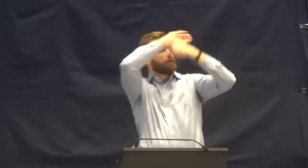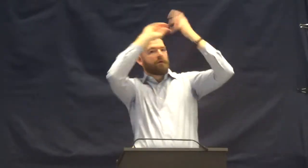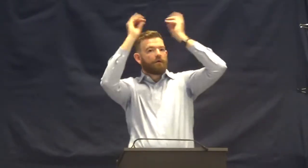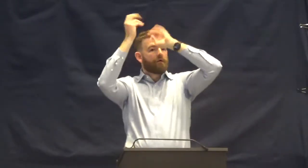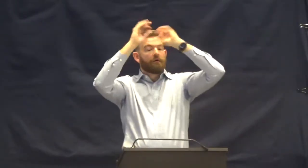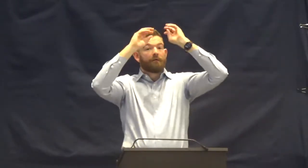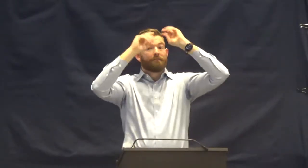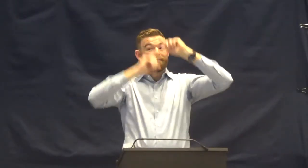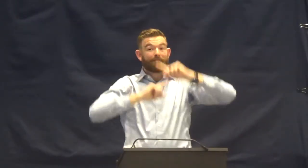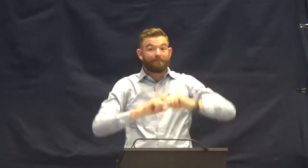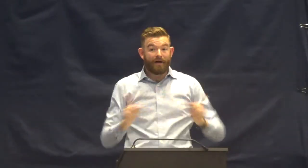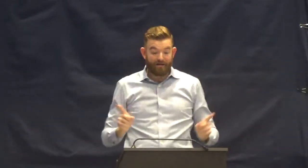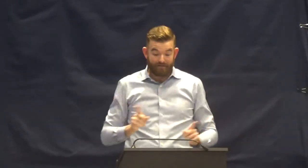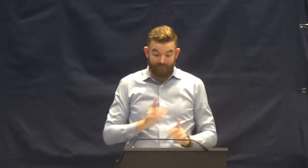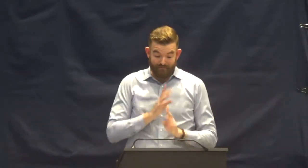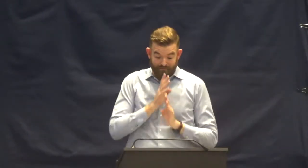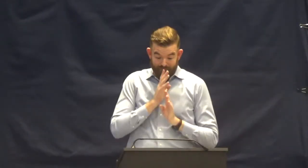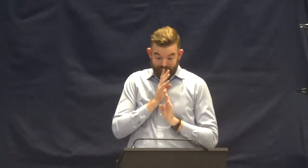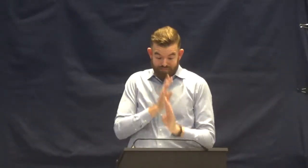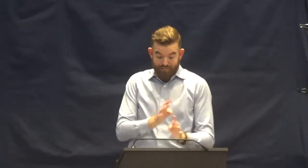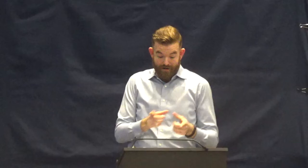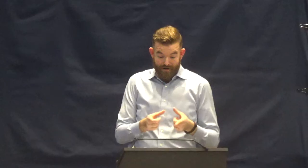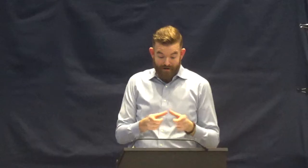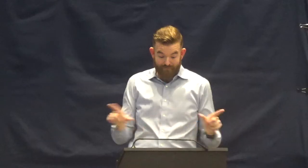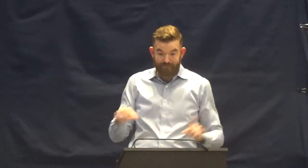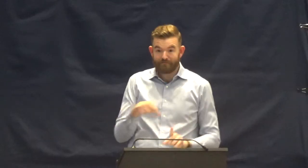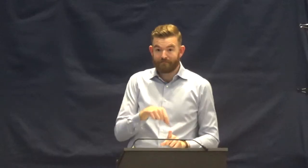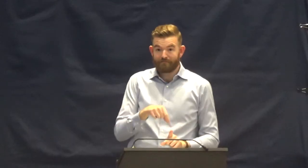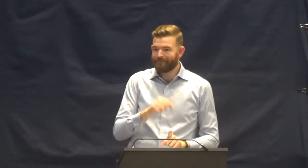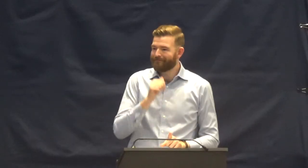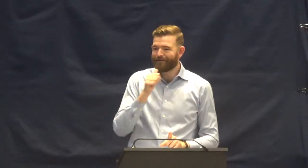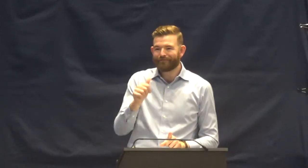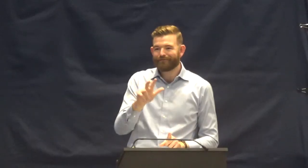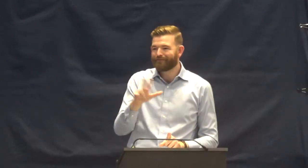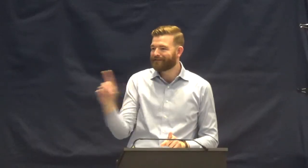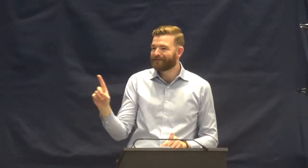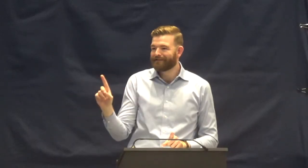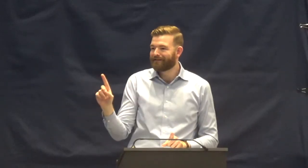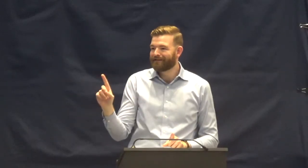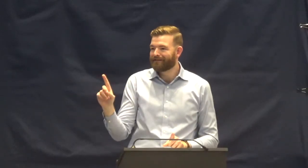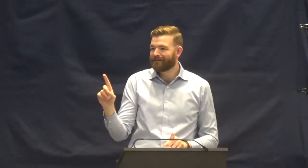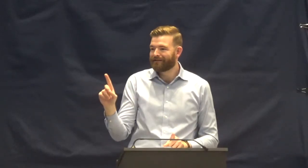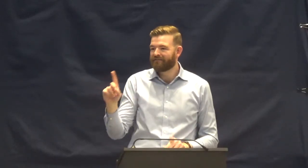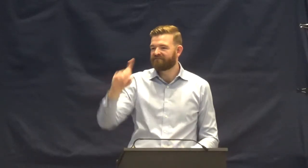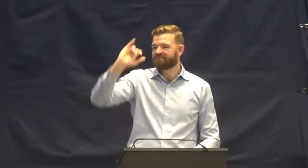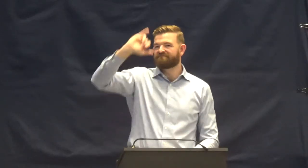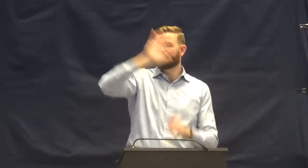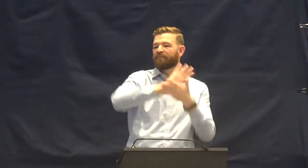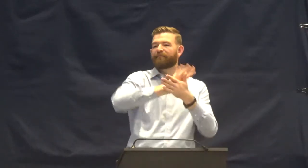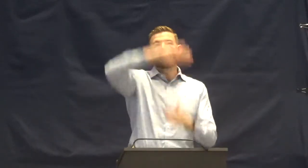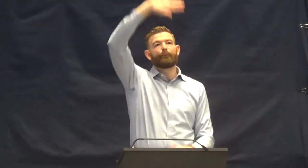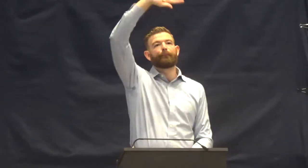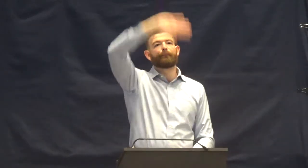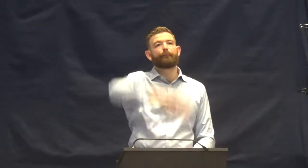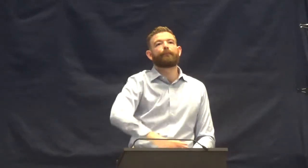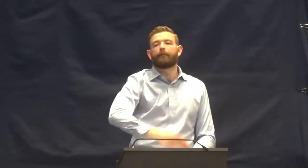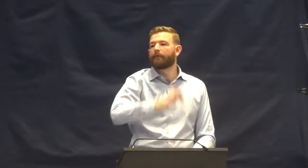in 3D and is very visual. However, spoken language is not